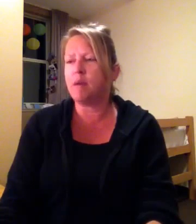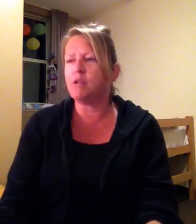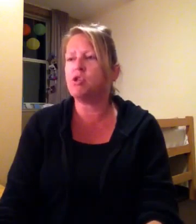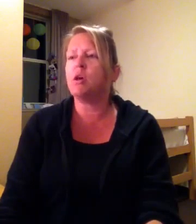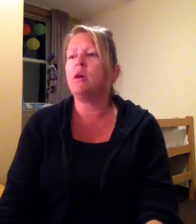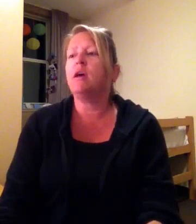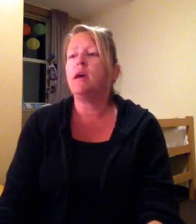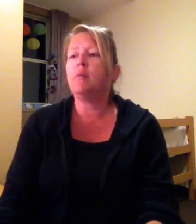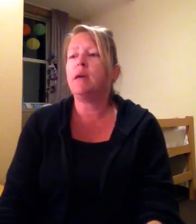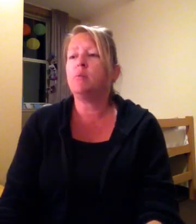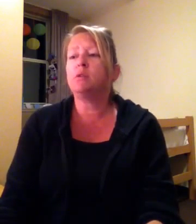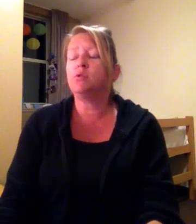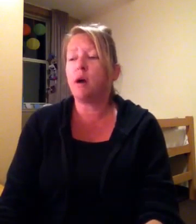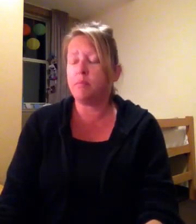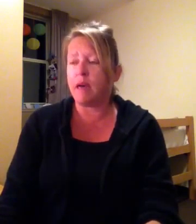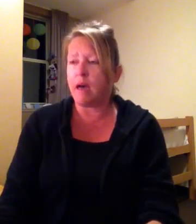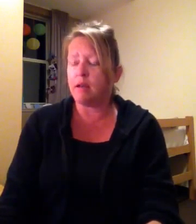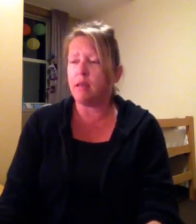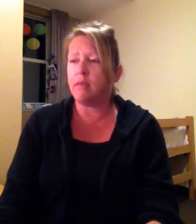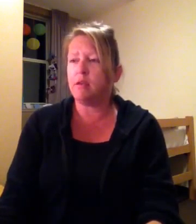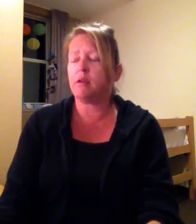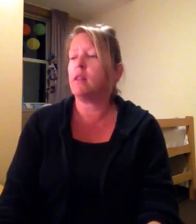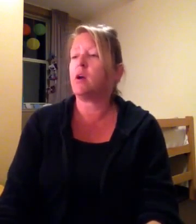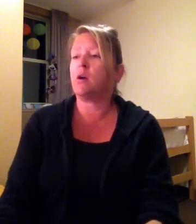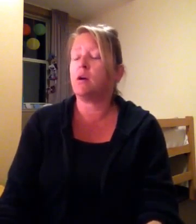much, am I able to drop that and then declare a